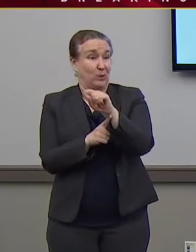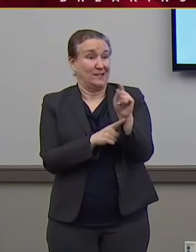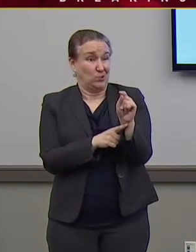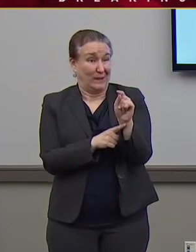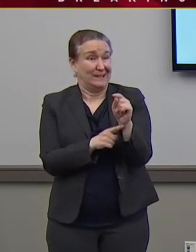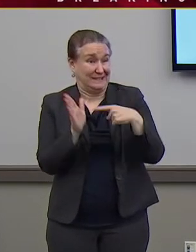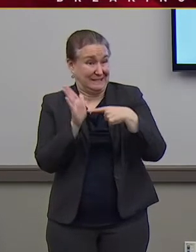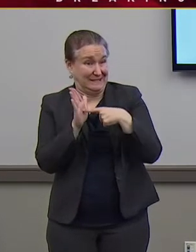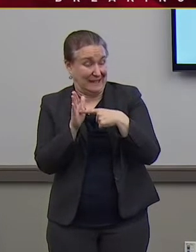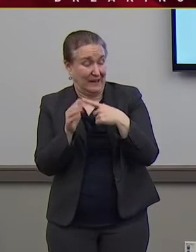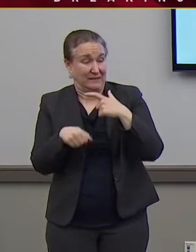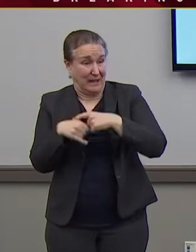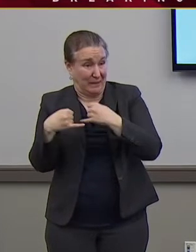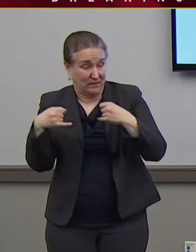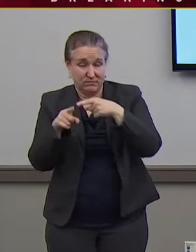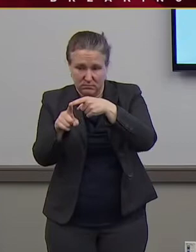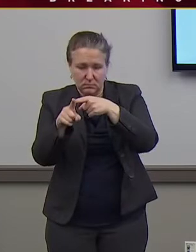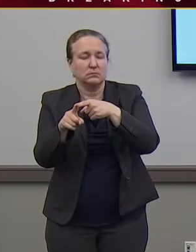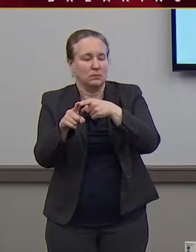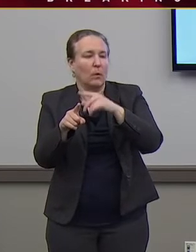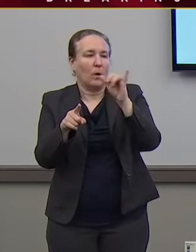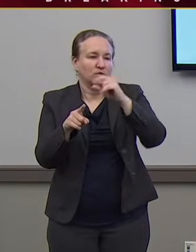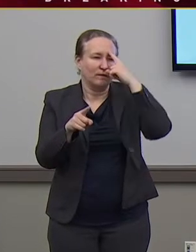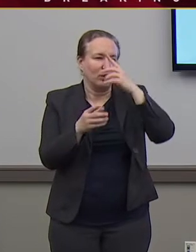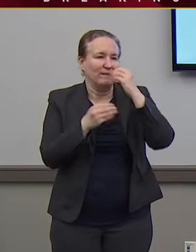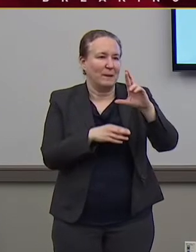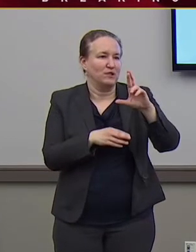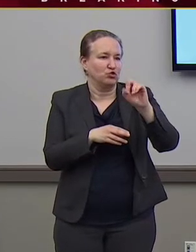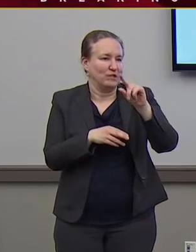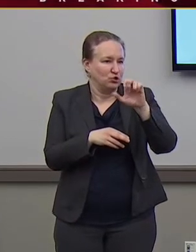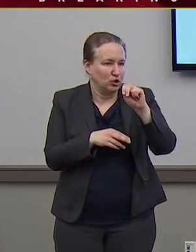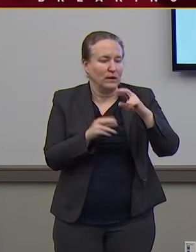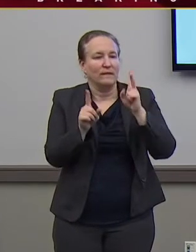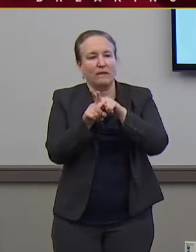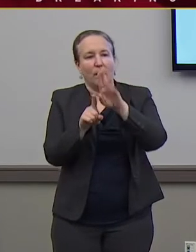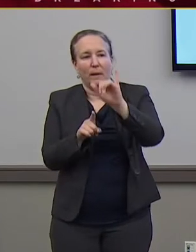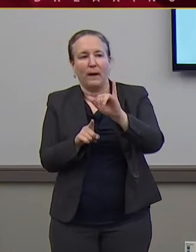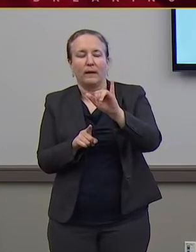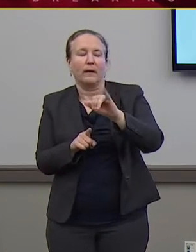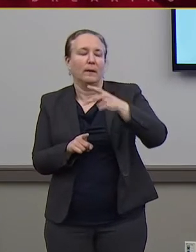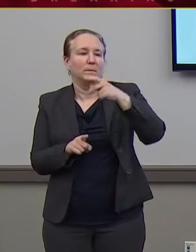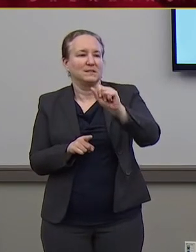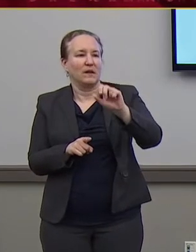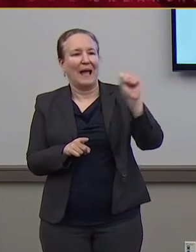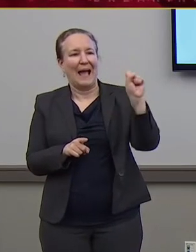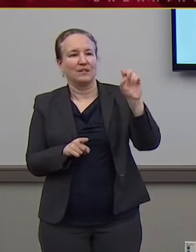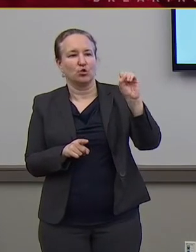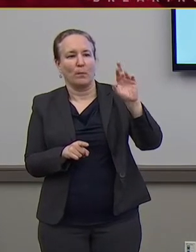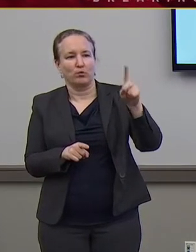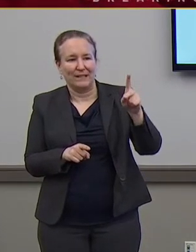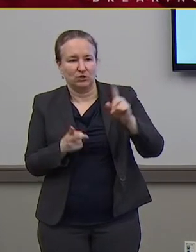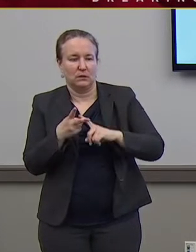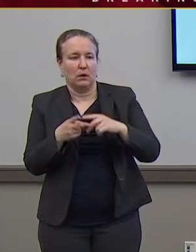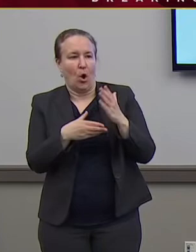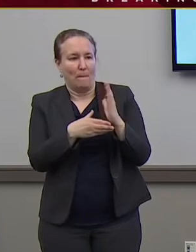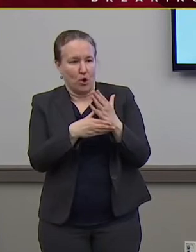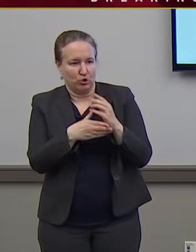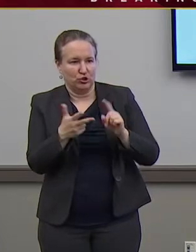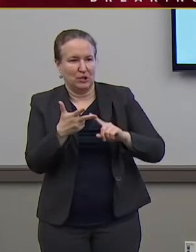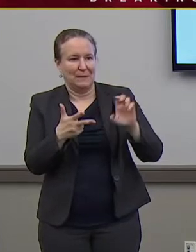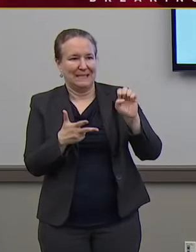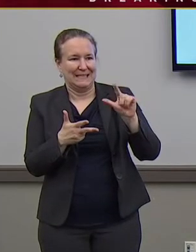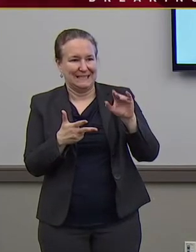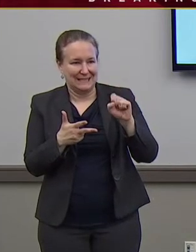deadline also applies to information returns filed by Pennsylvania S corporations, partnerships, and estates